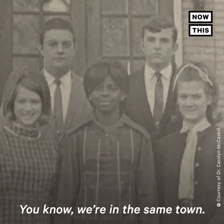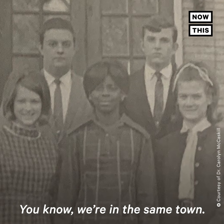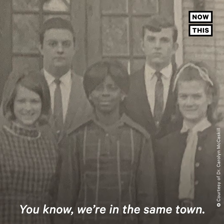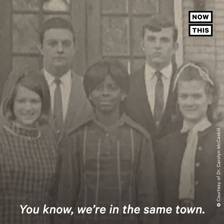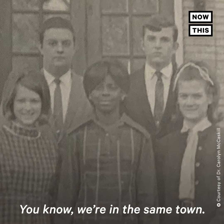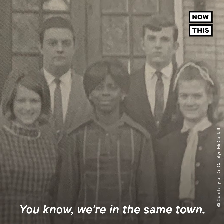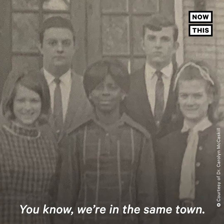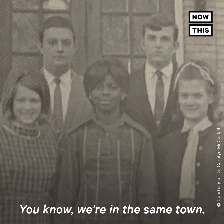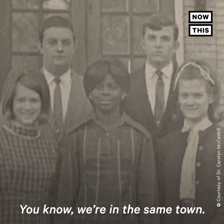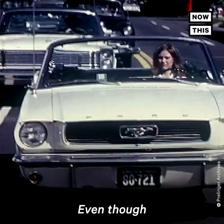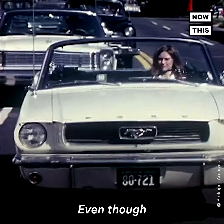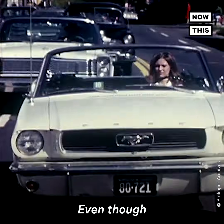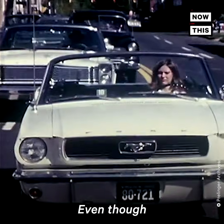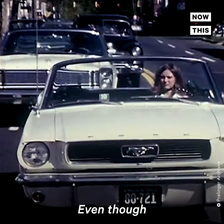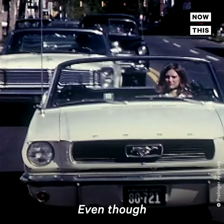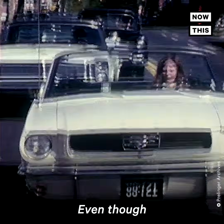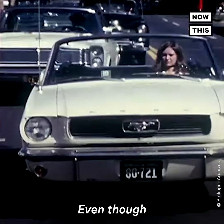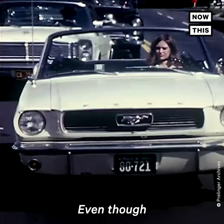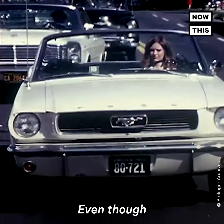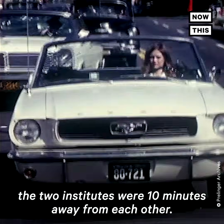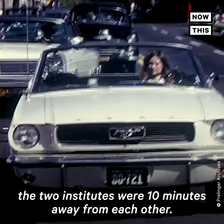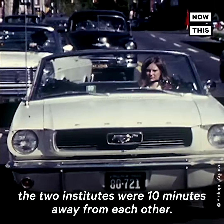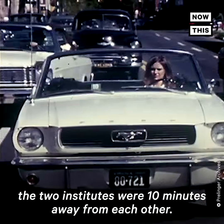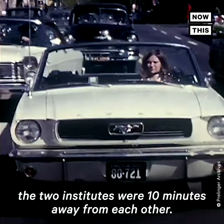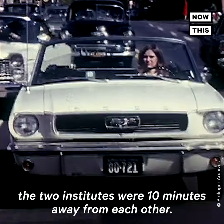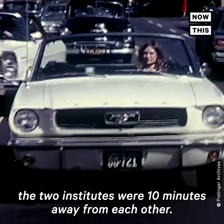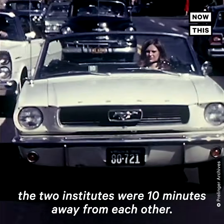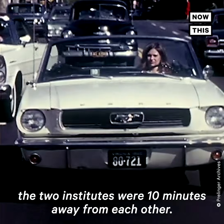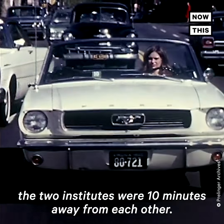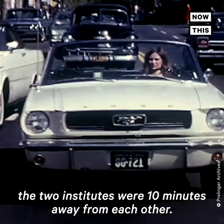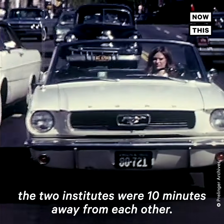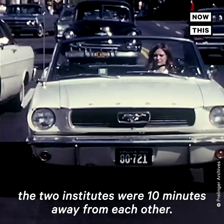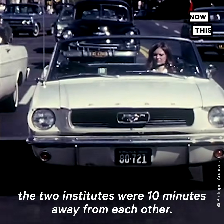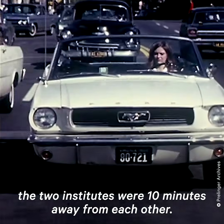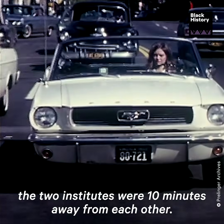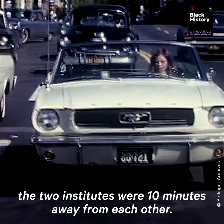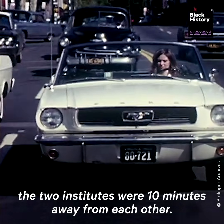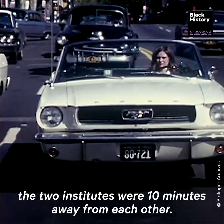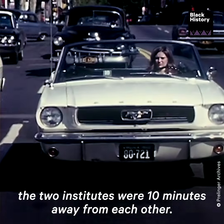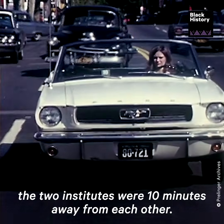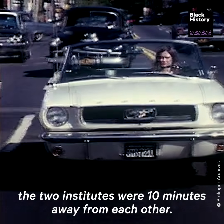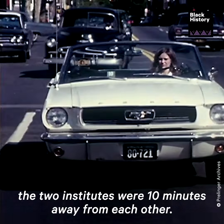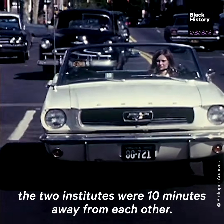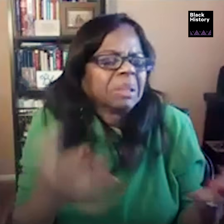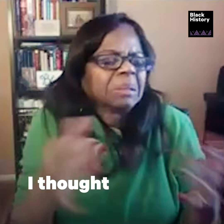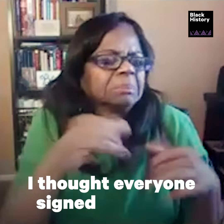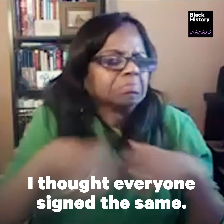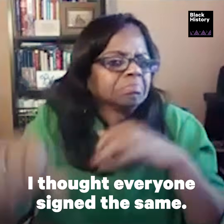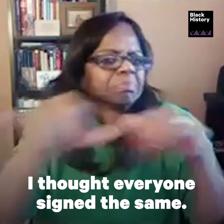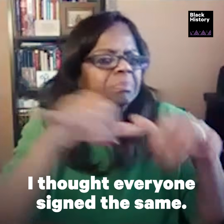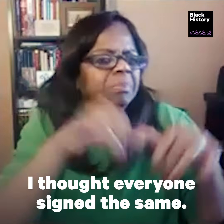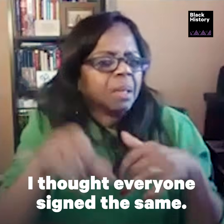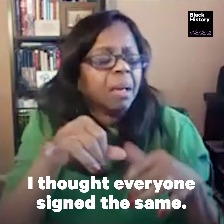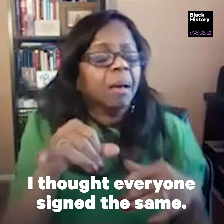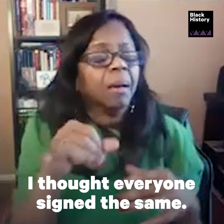same town. Even though the two institutes were 10 minutes away from each other, I thought everyone signed the